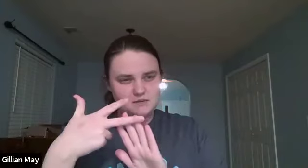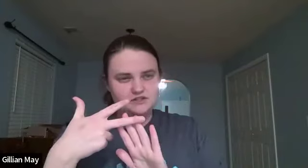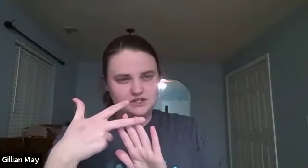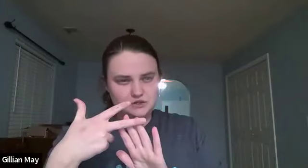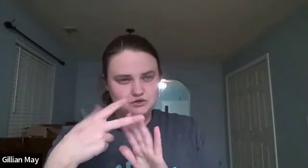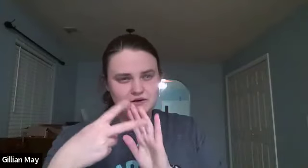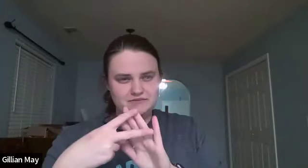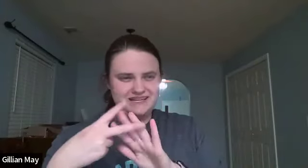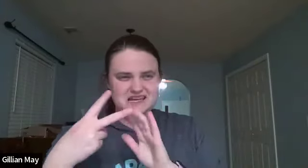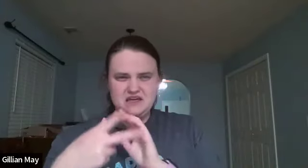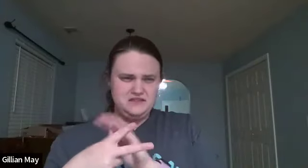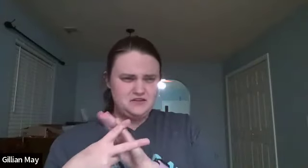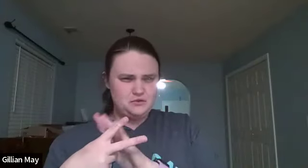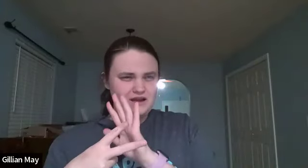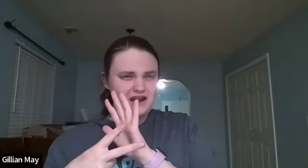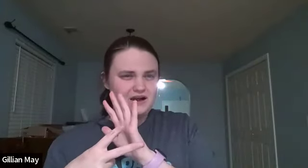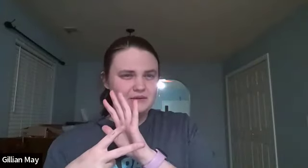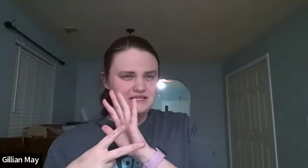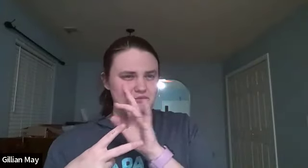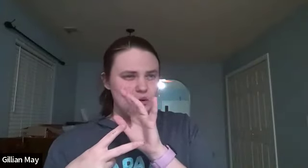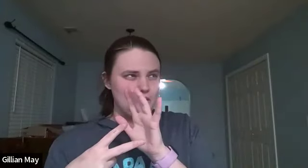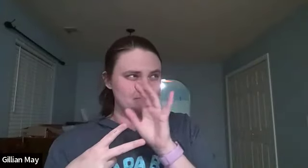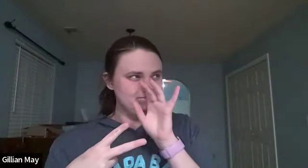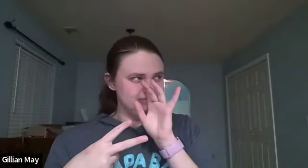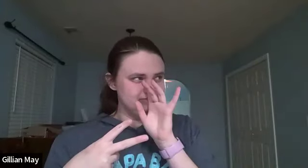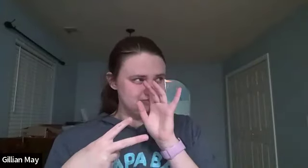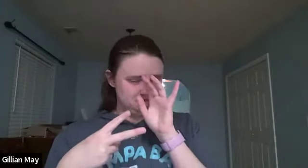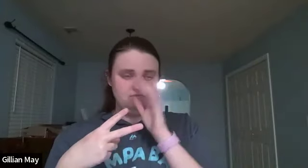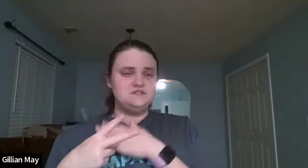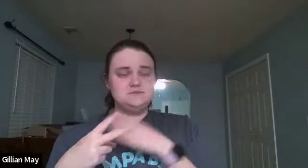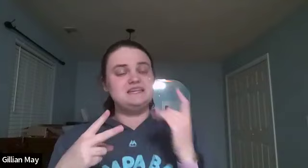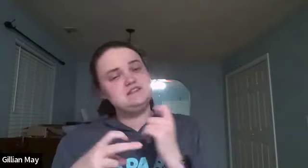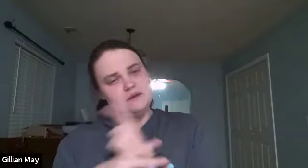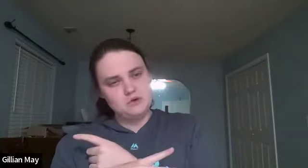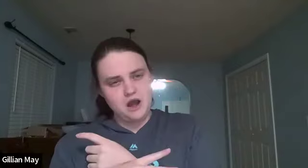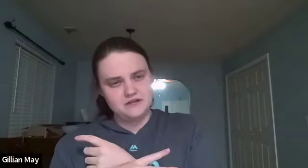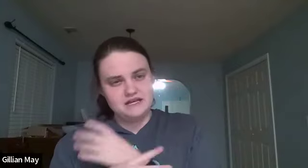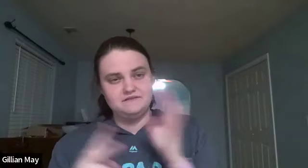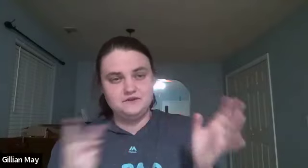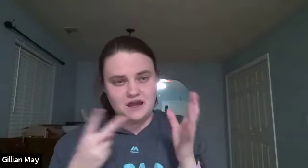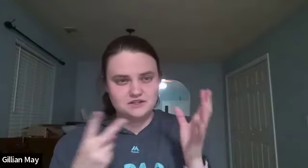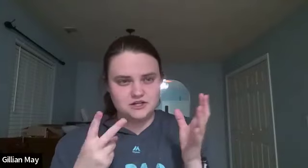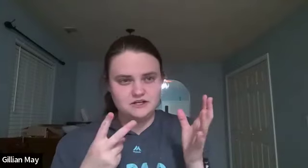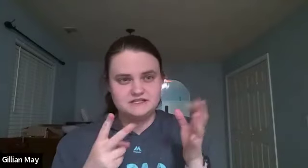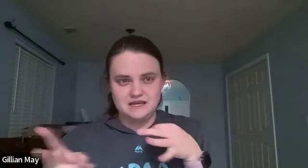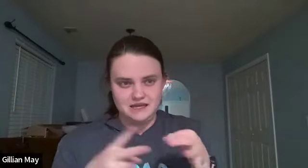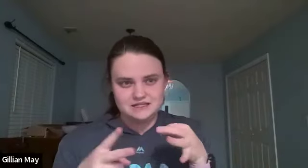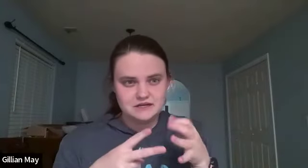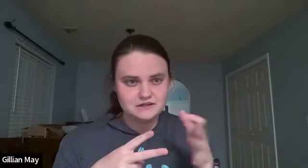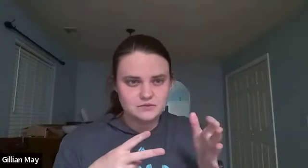about 2 because the other one is more, it's a little bit more complicated. If you guys are curious, I can explain a little bit